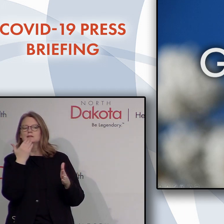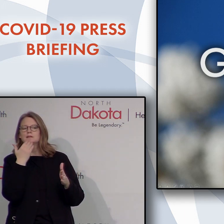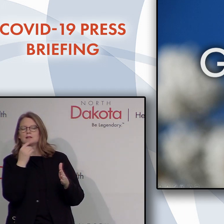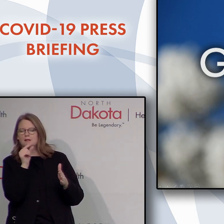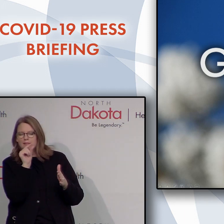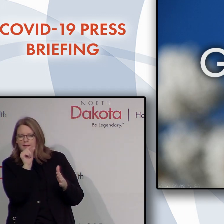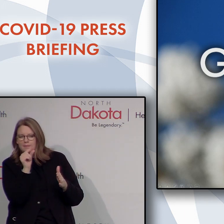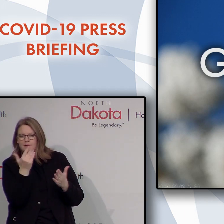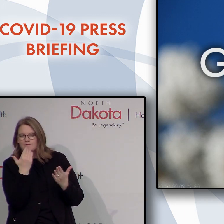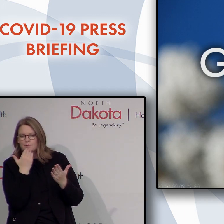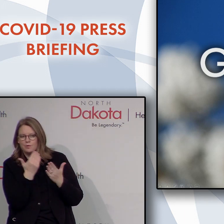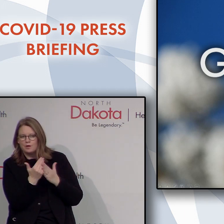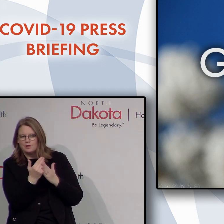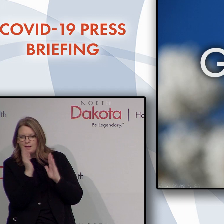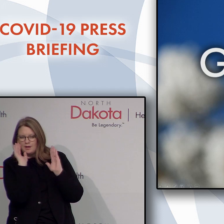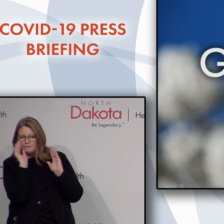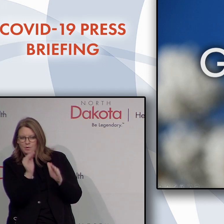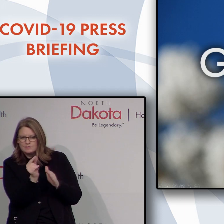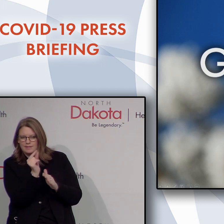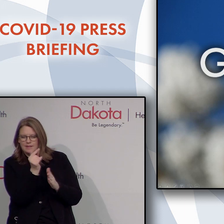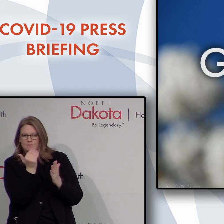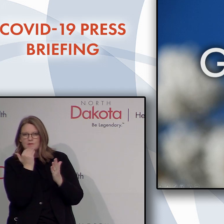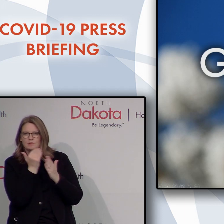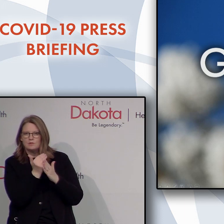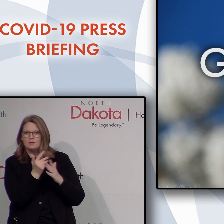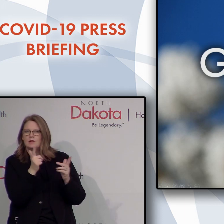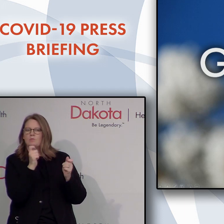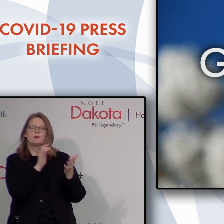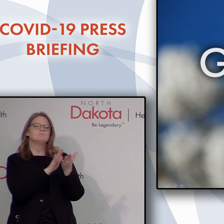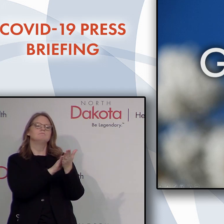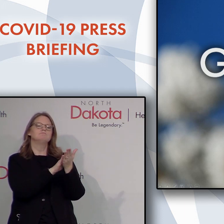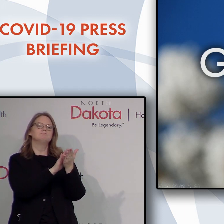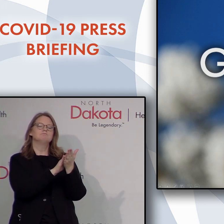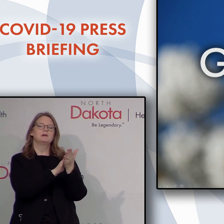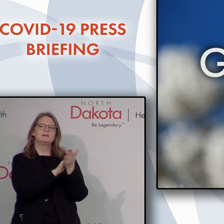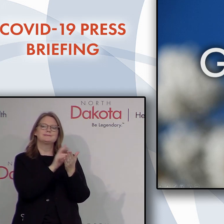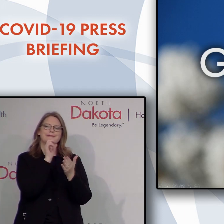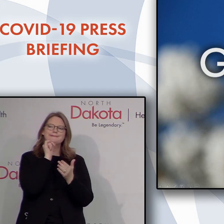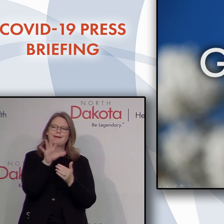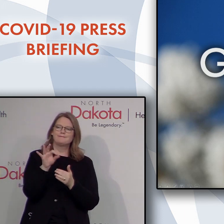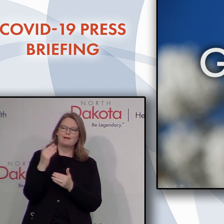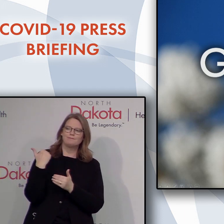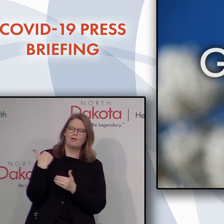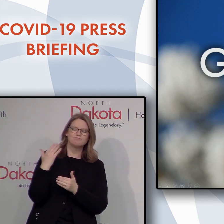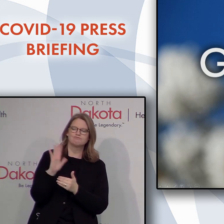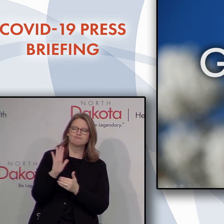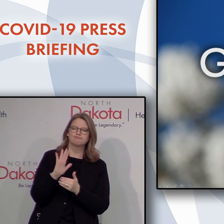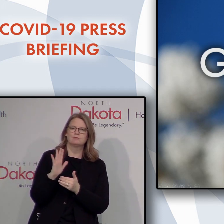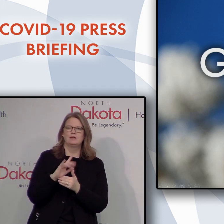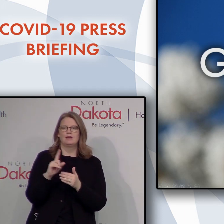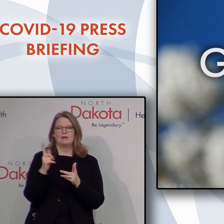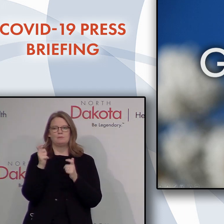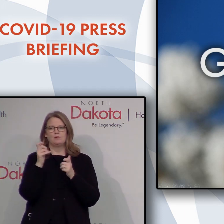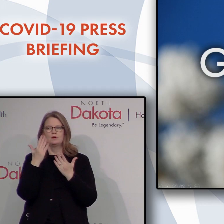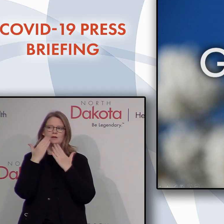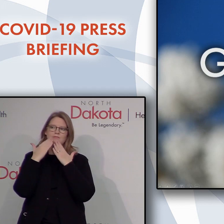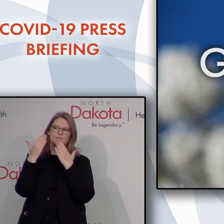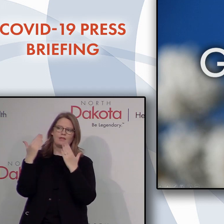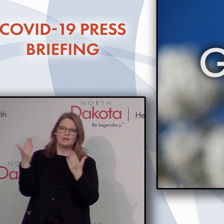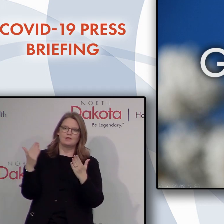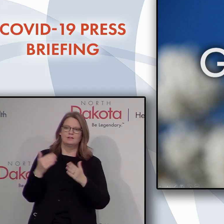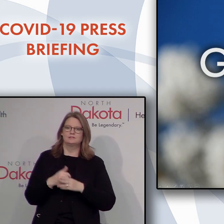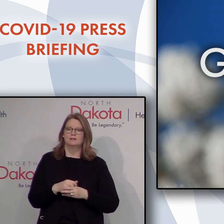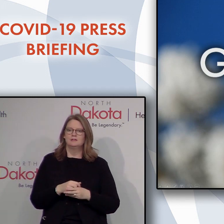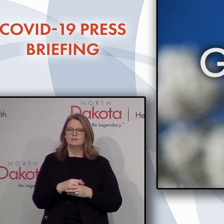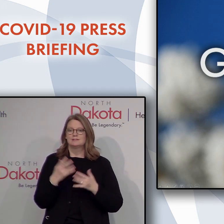person and concentrate on that. Let us be quicker to praise than to find fault. Let us be quicker to thank others than to complain."